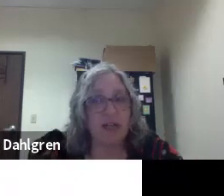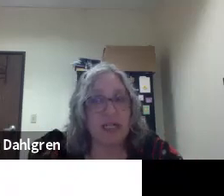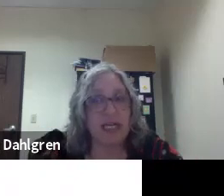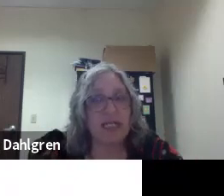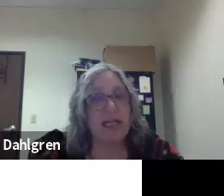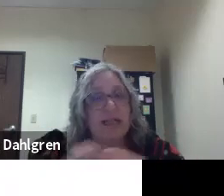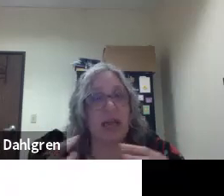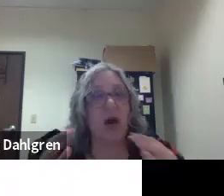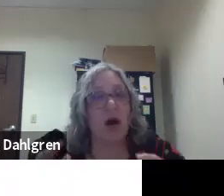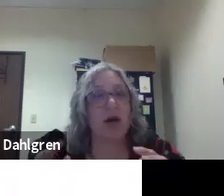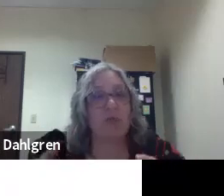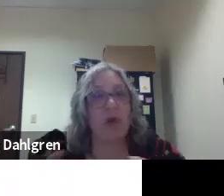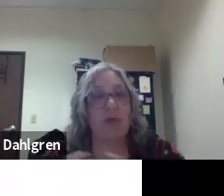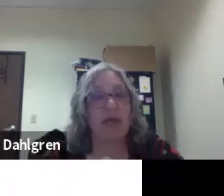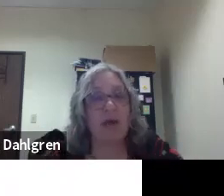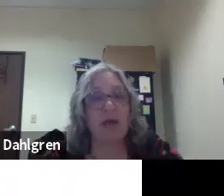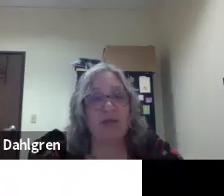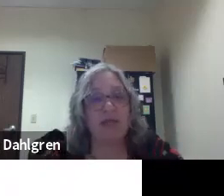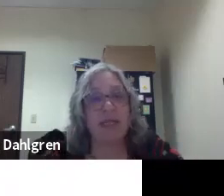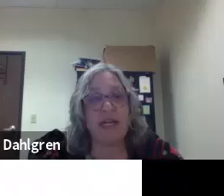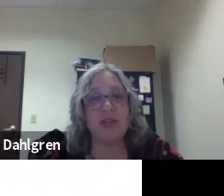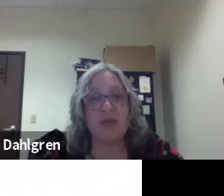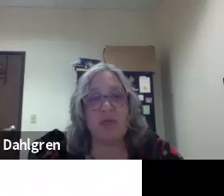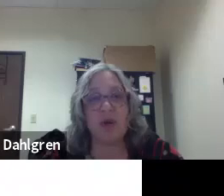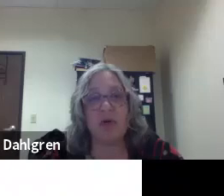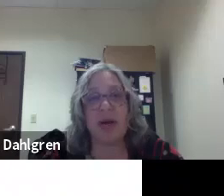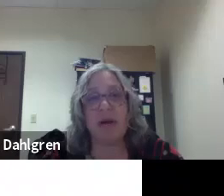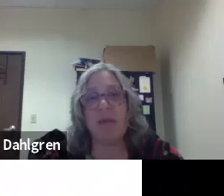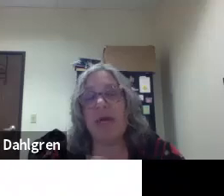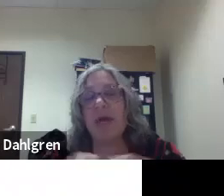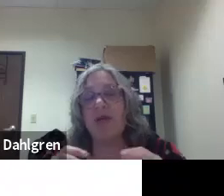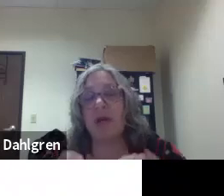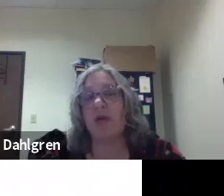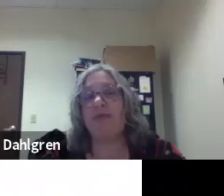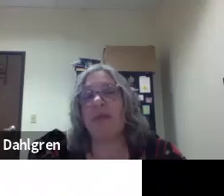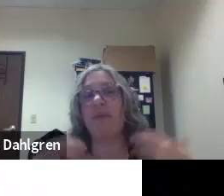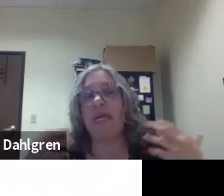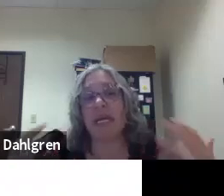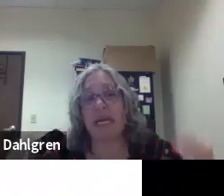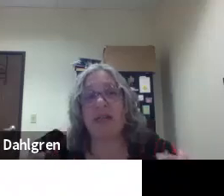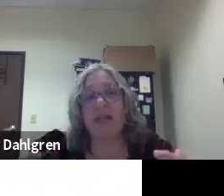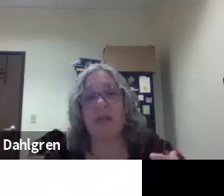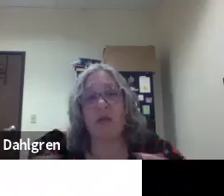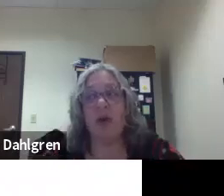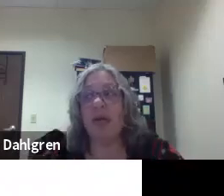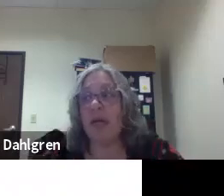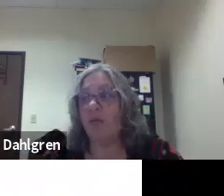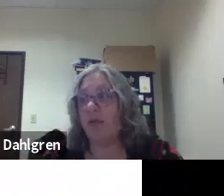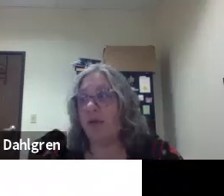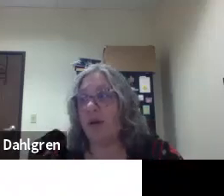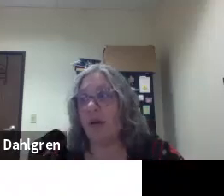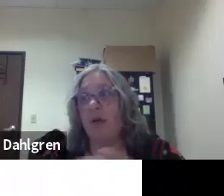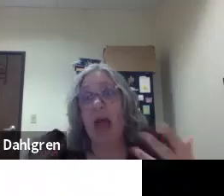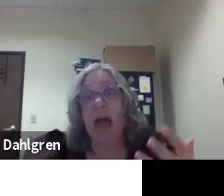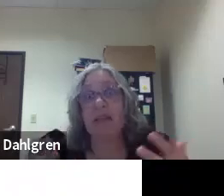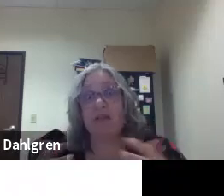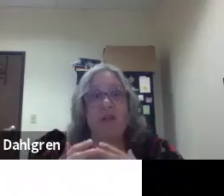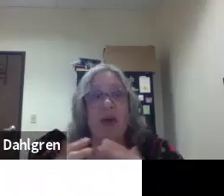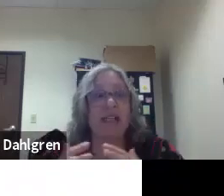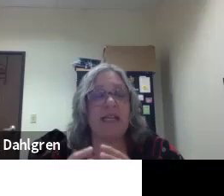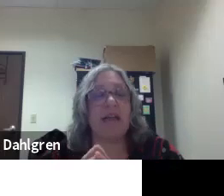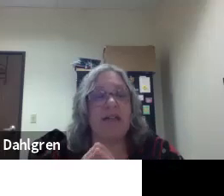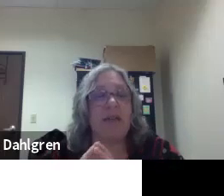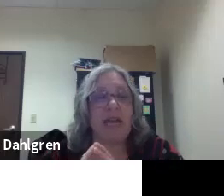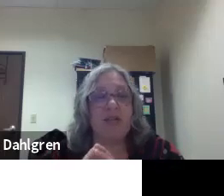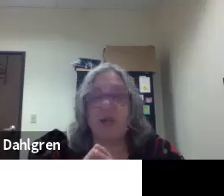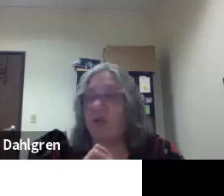rehabilitation agencies, as they are employment networks for the Ticket to Work program. So if somebody is working with or